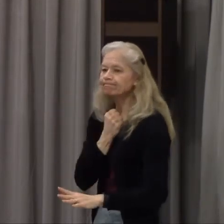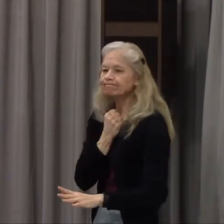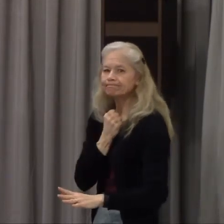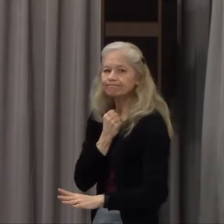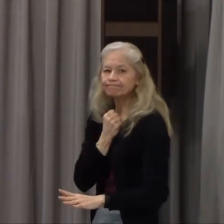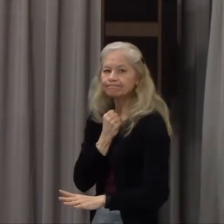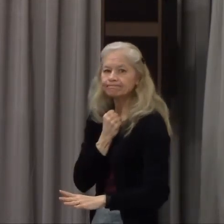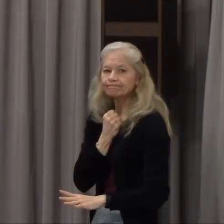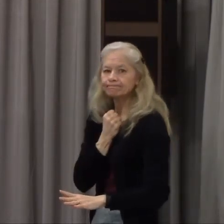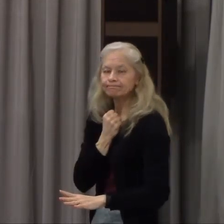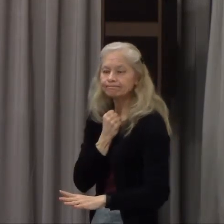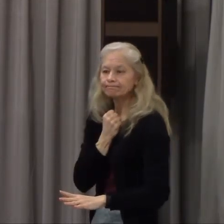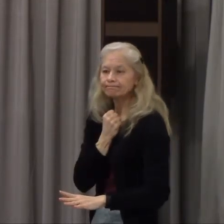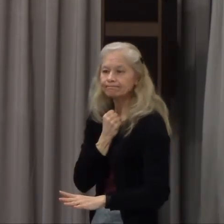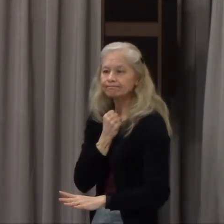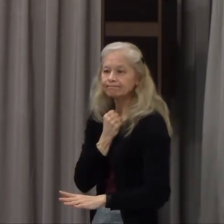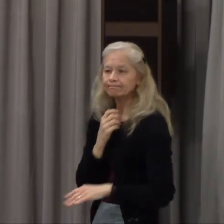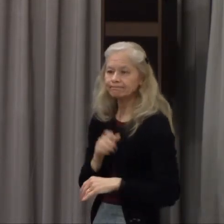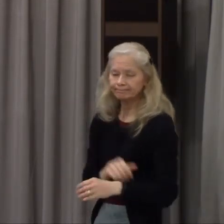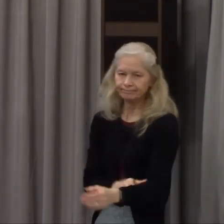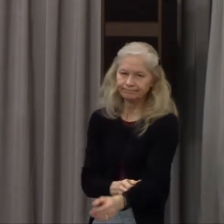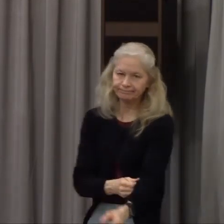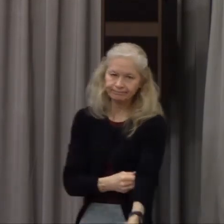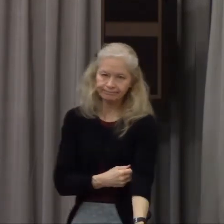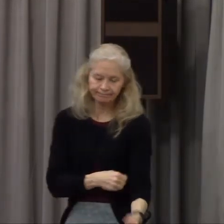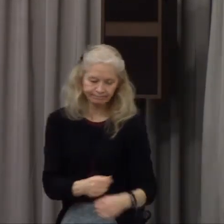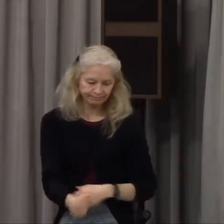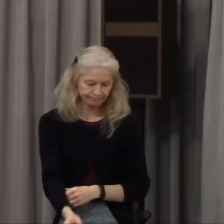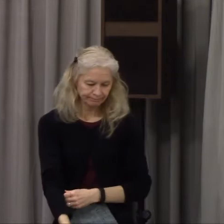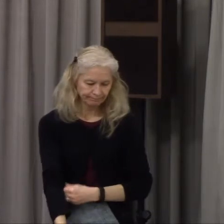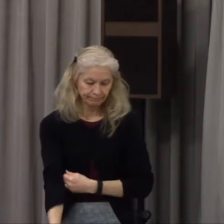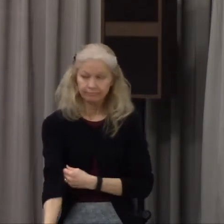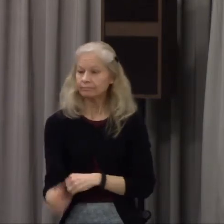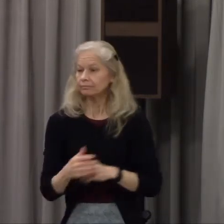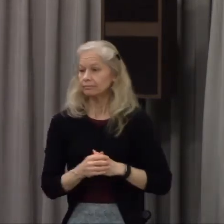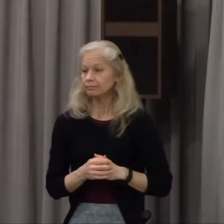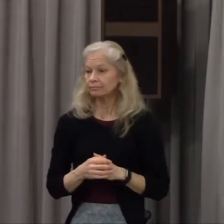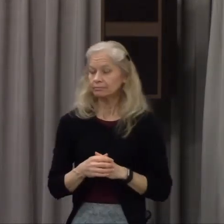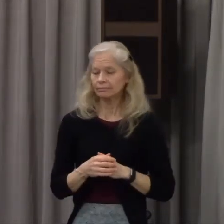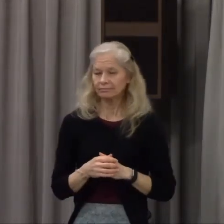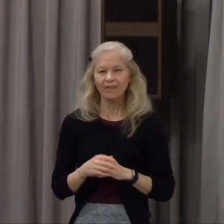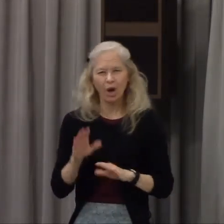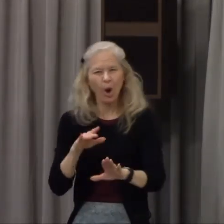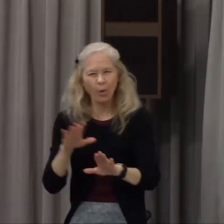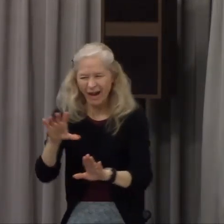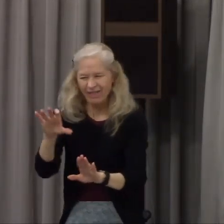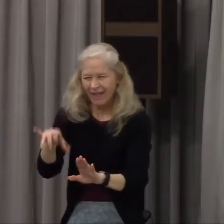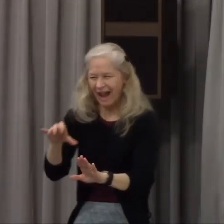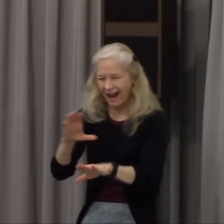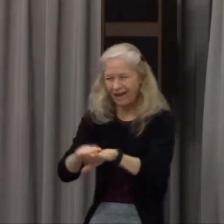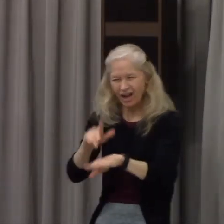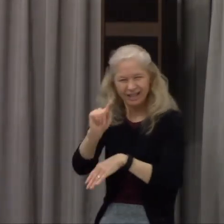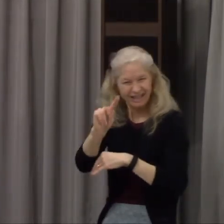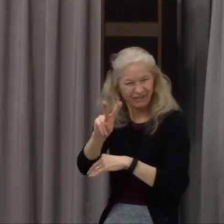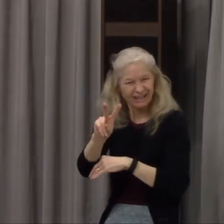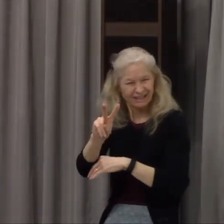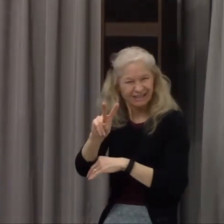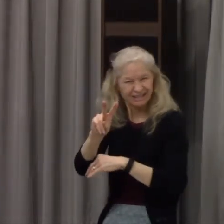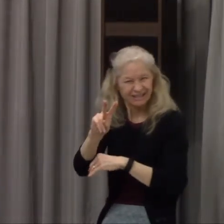way, for those who found justice, sometimes they would get the criminal. And they've been running